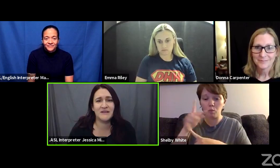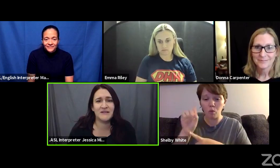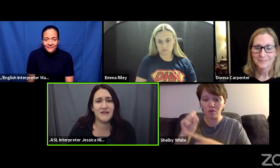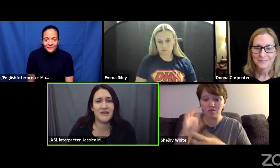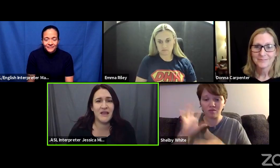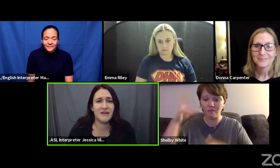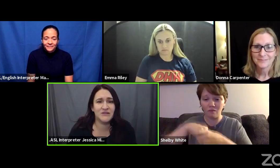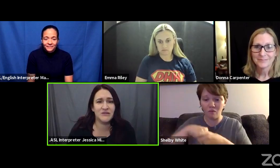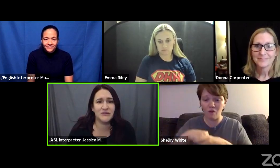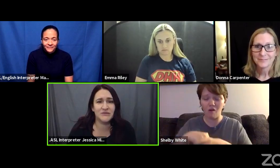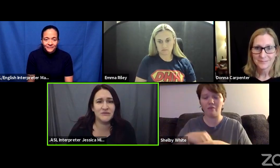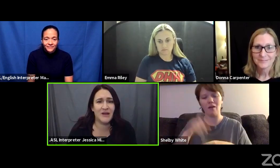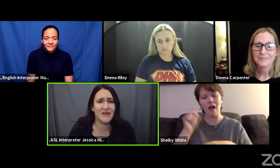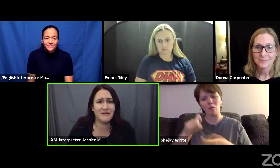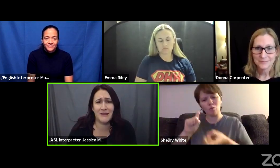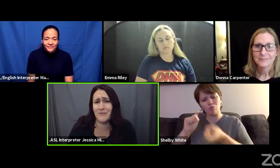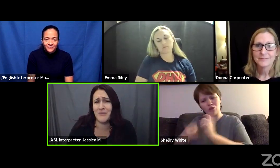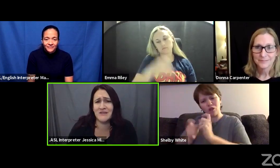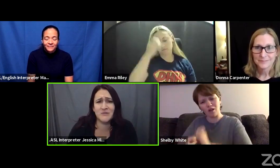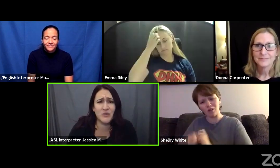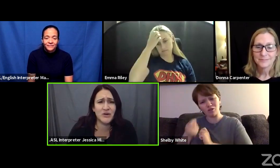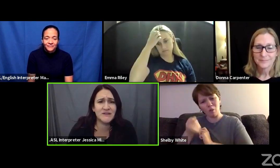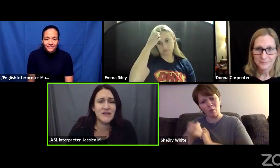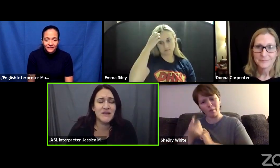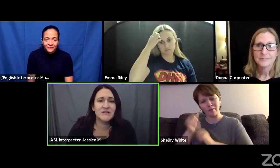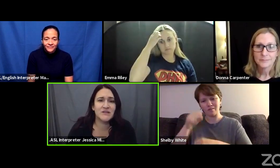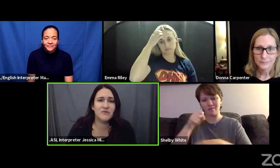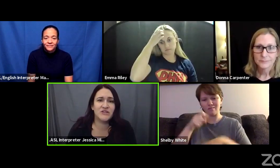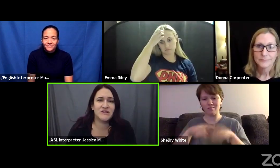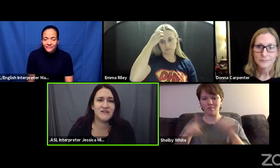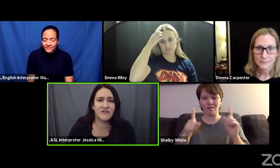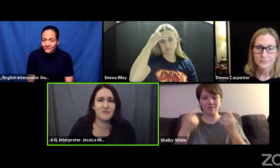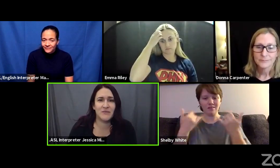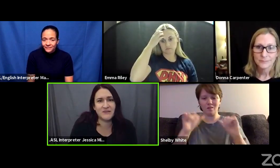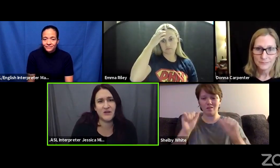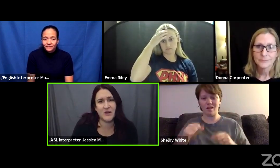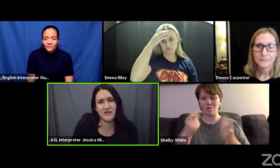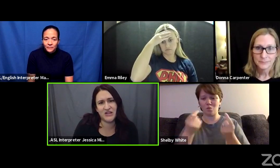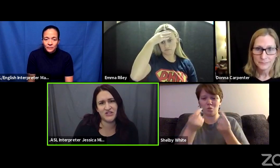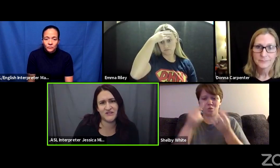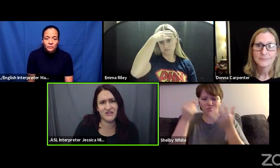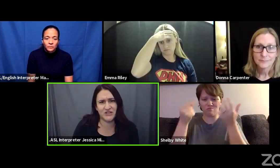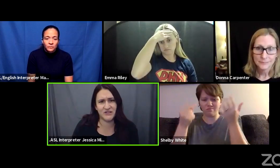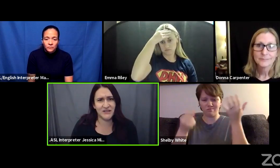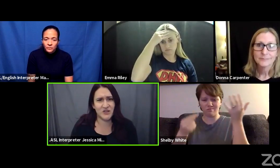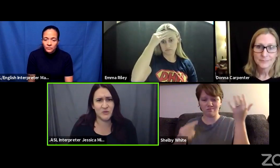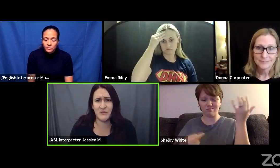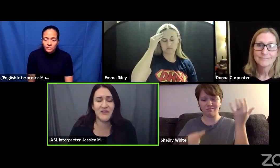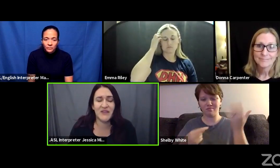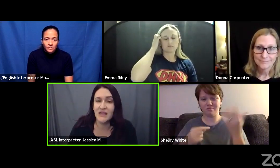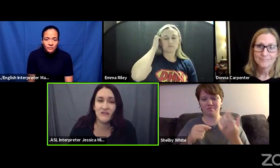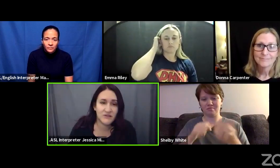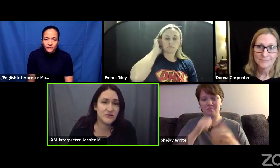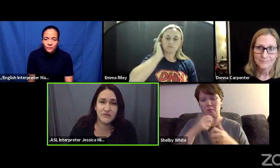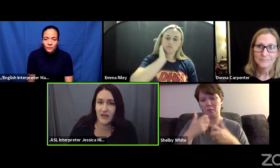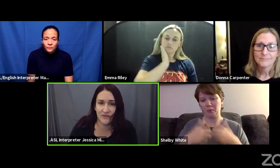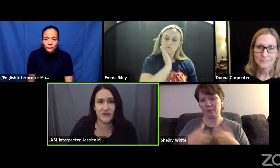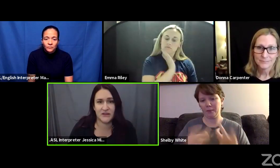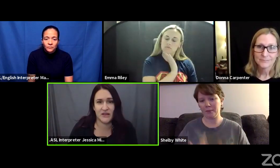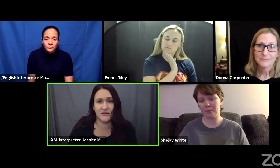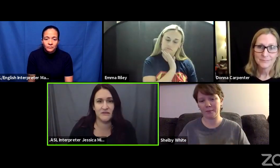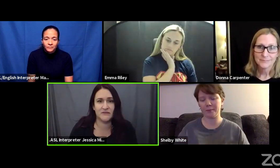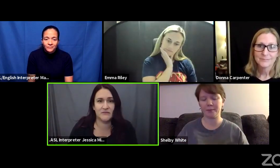so many things that they can do. I mean, they can be in sports. So we just have to make some accommodations and adjust a little bit, but they can